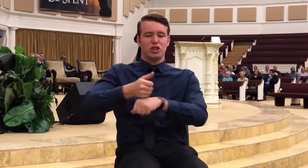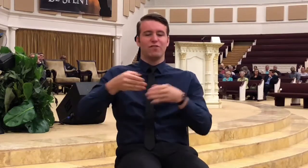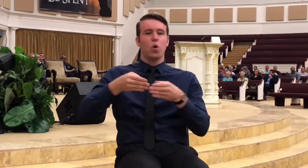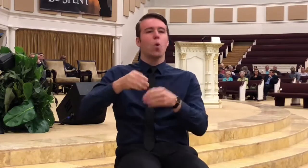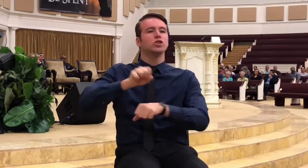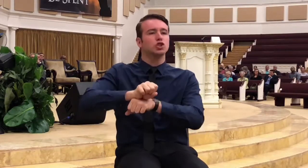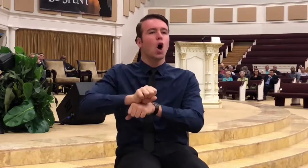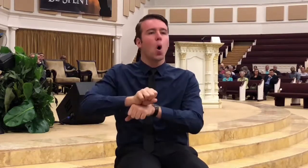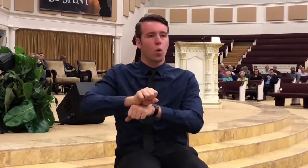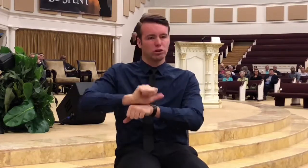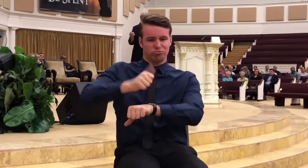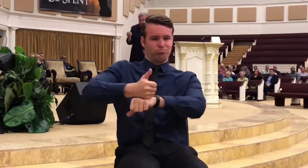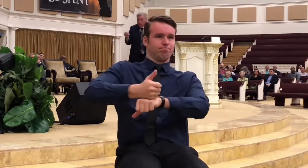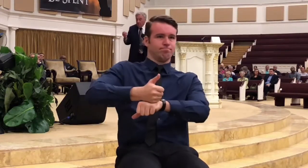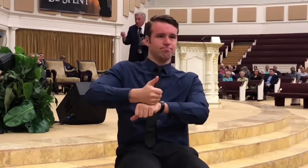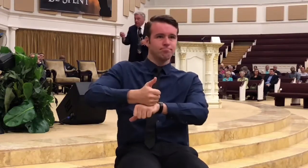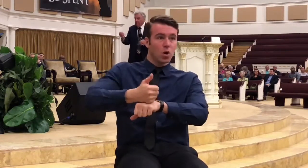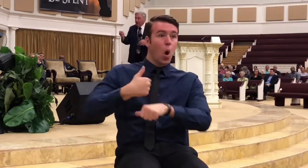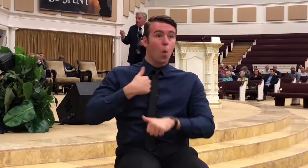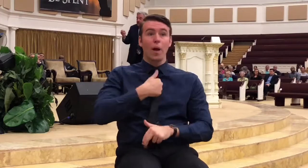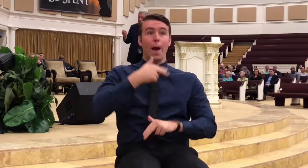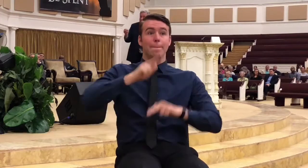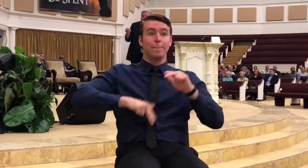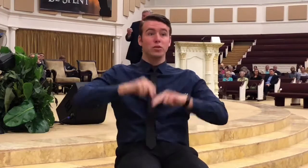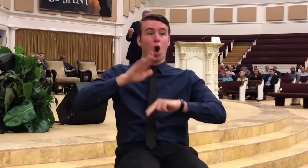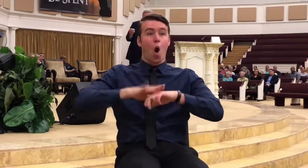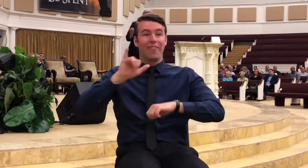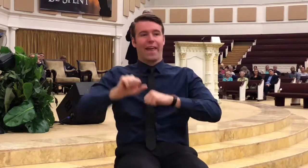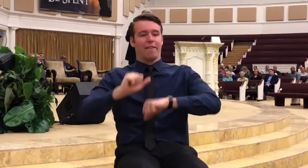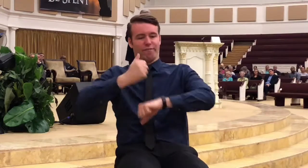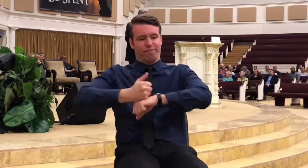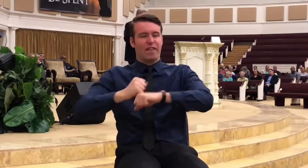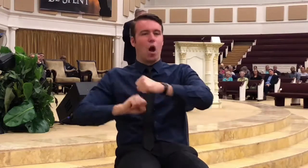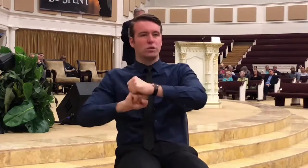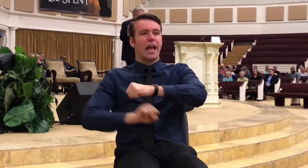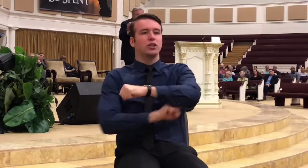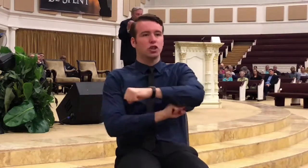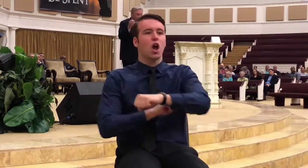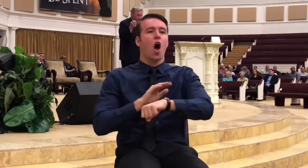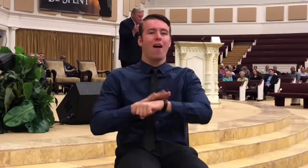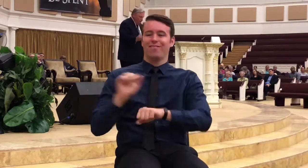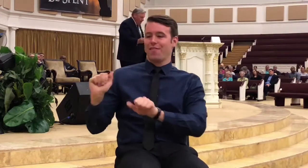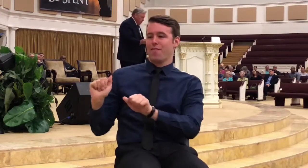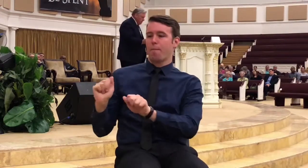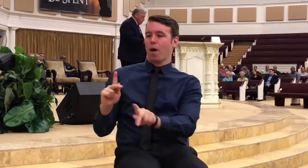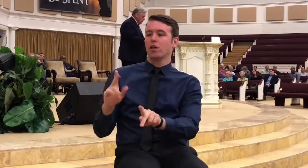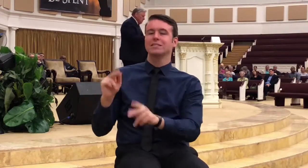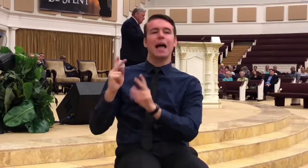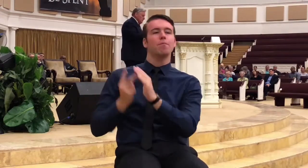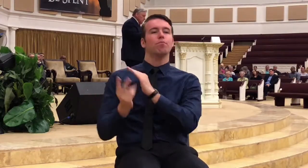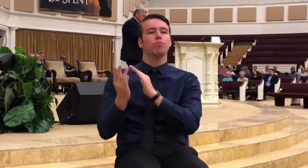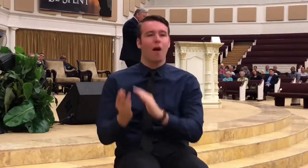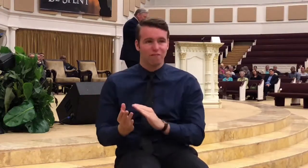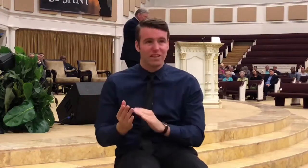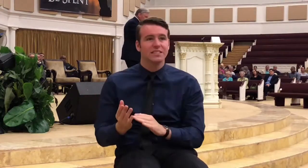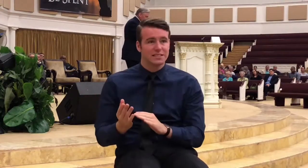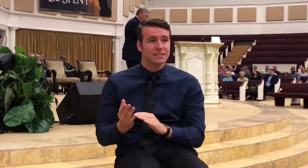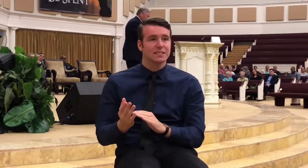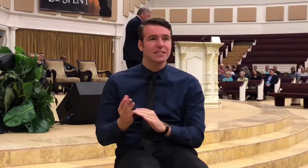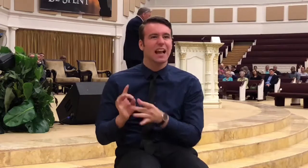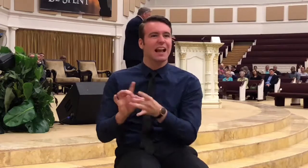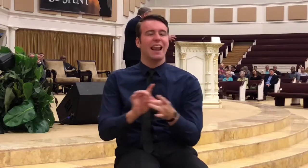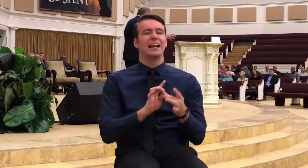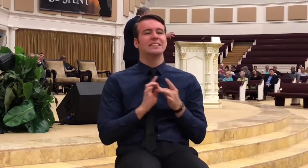So we are built upon the foundation of the apostles and prophets.